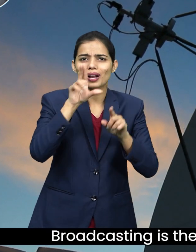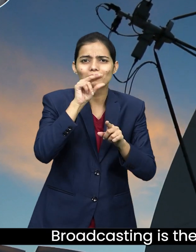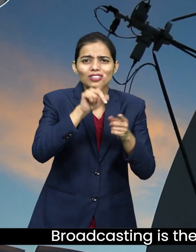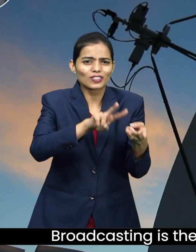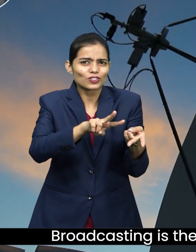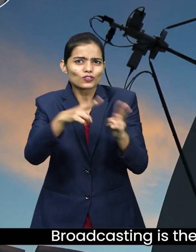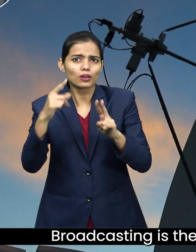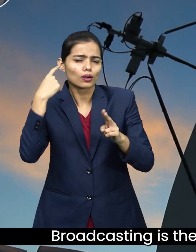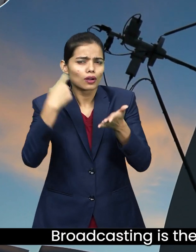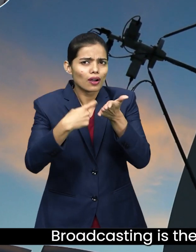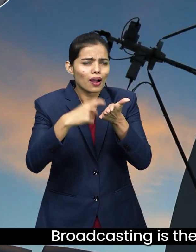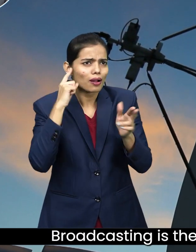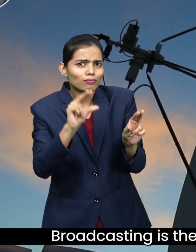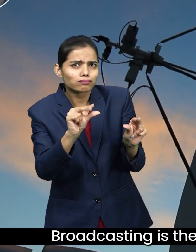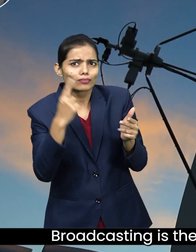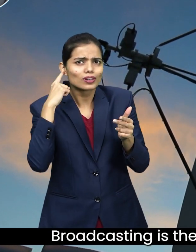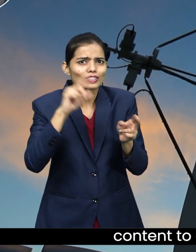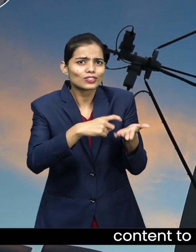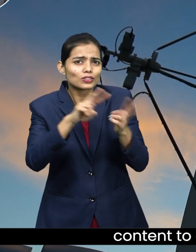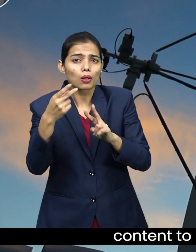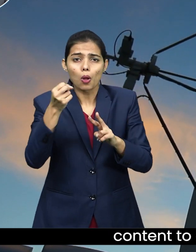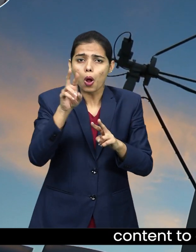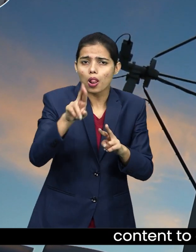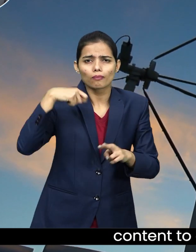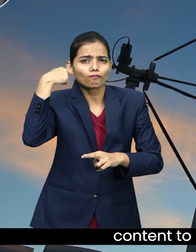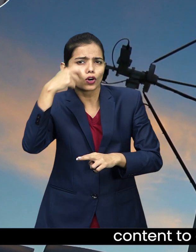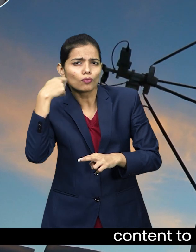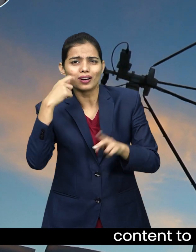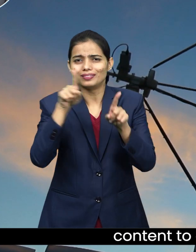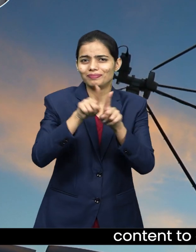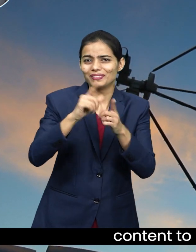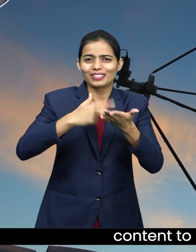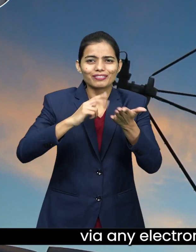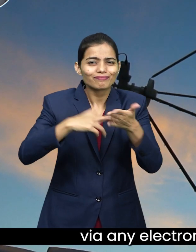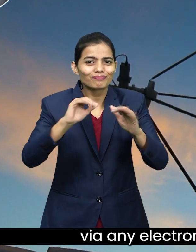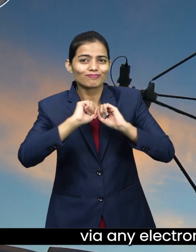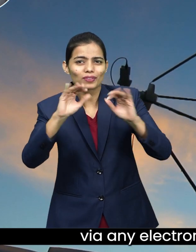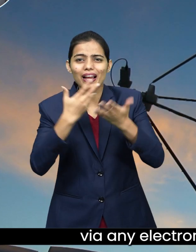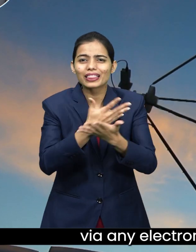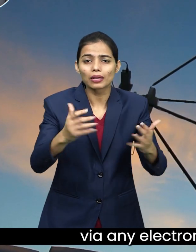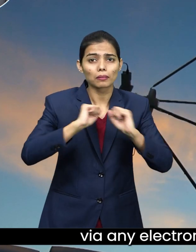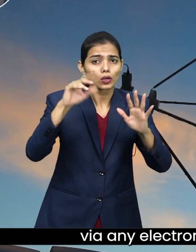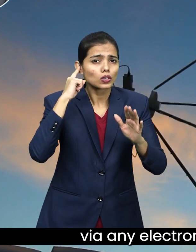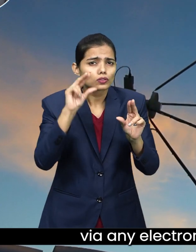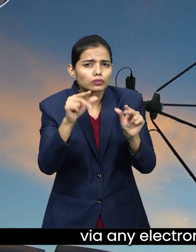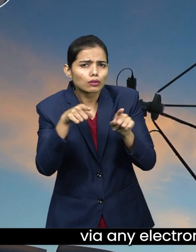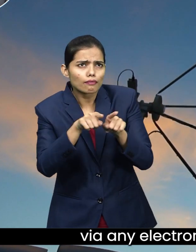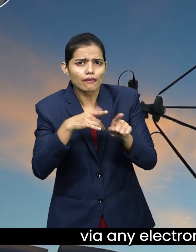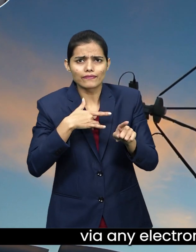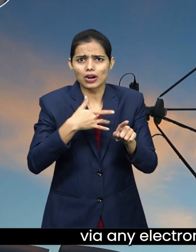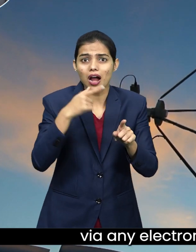Broadcasting is the distribution of audio or video content to a dispersed audience via any electronic